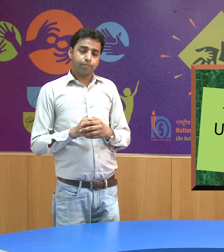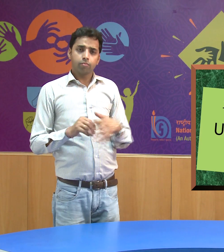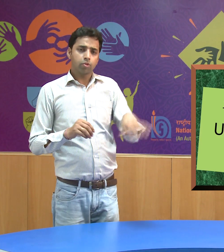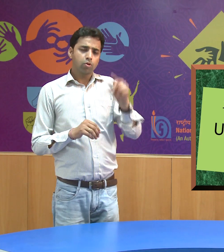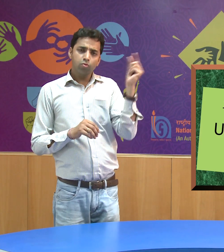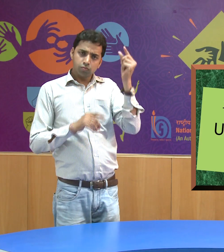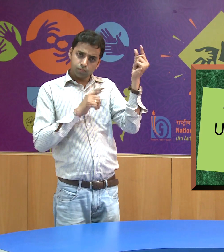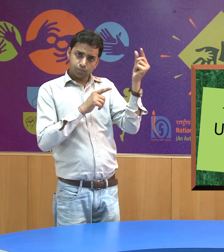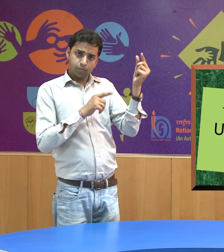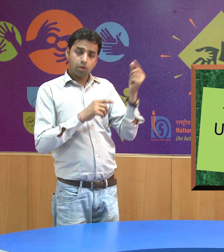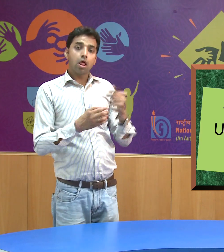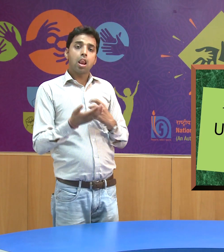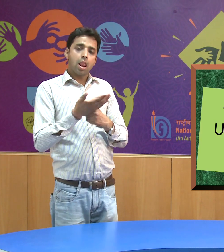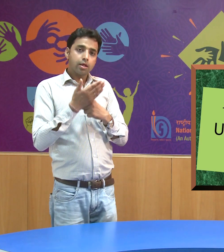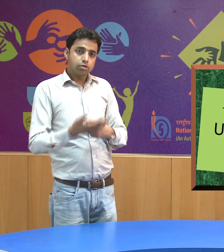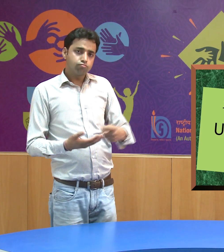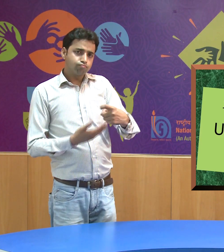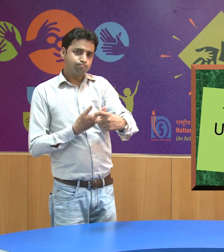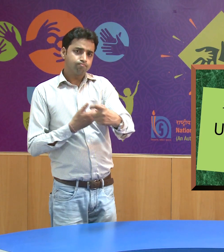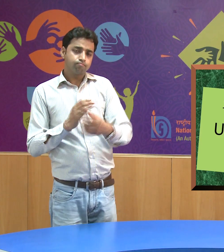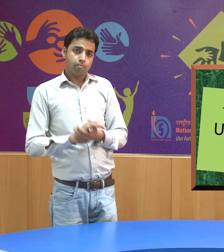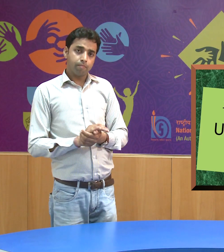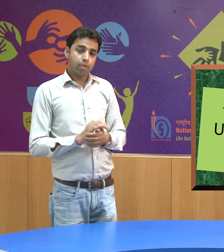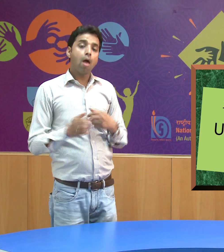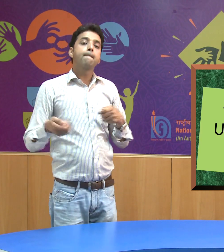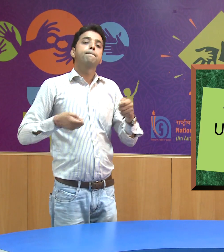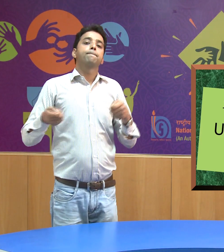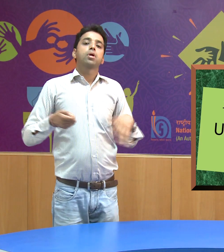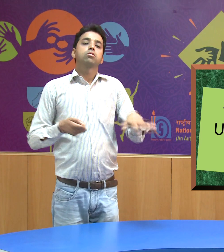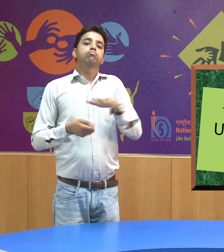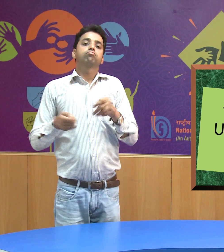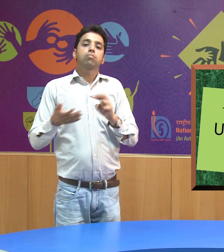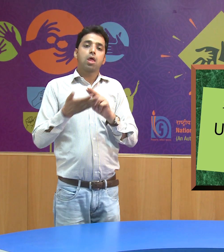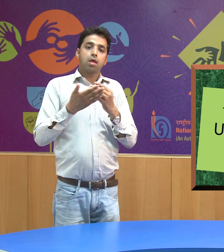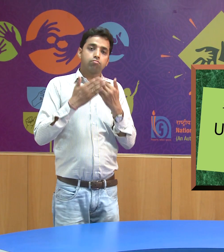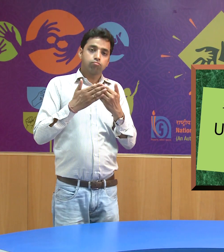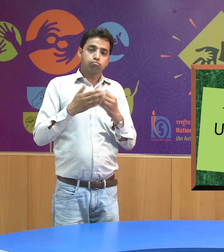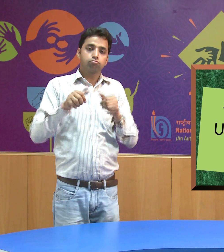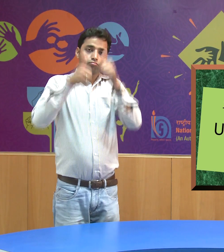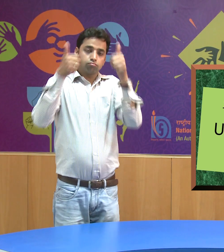universities responsible for managing the education system in the country.